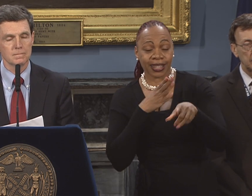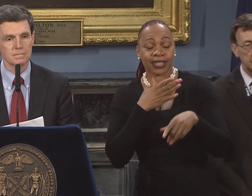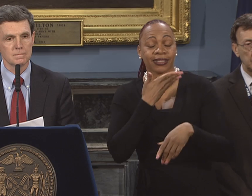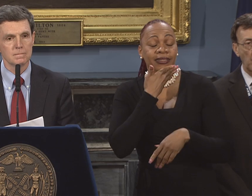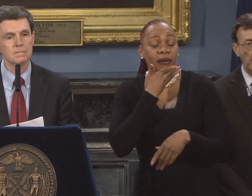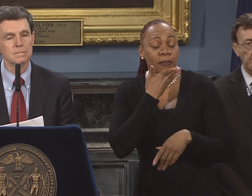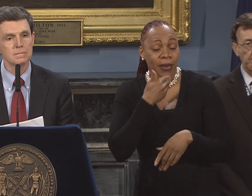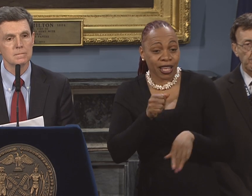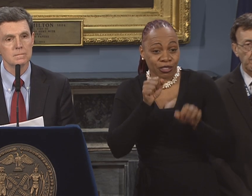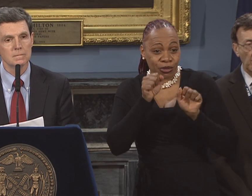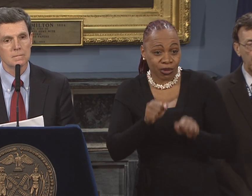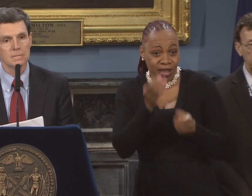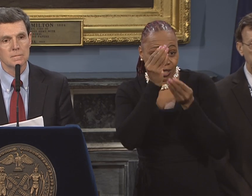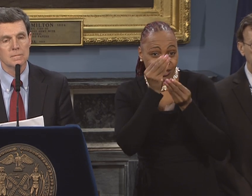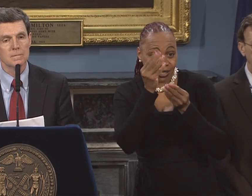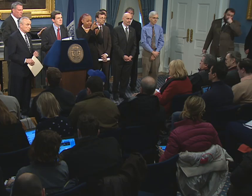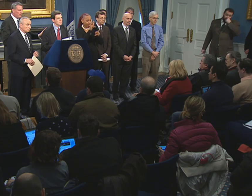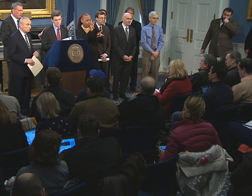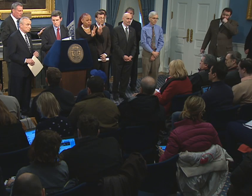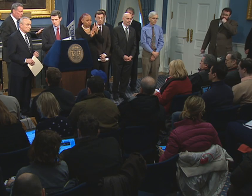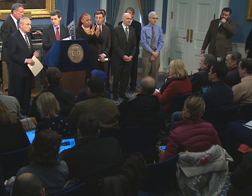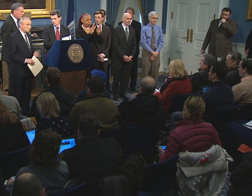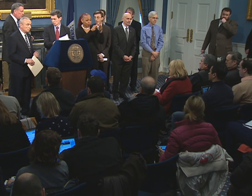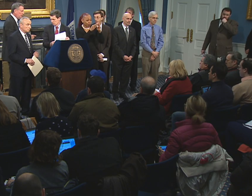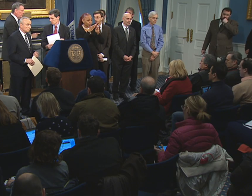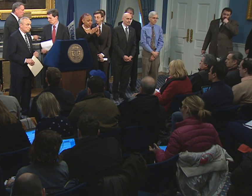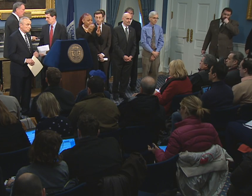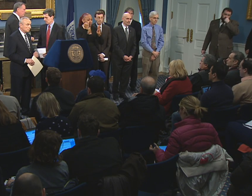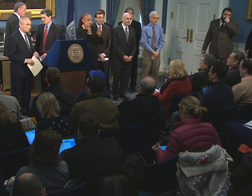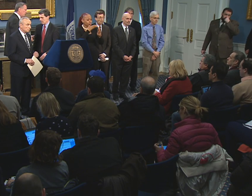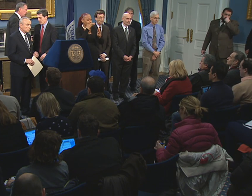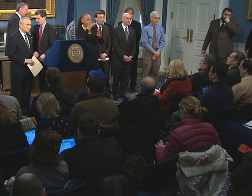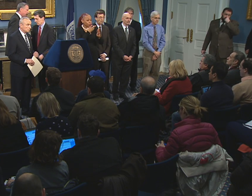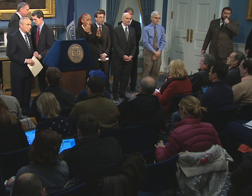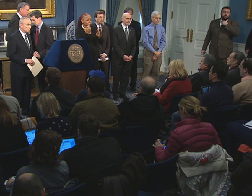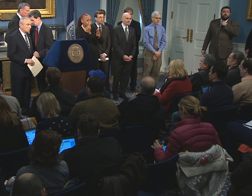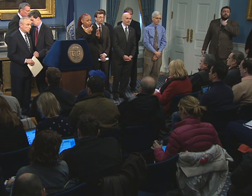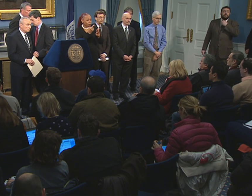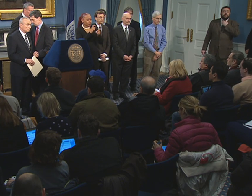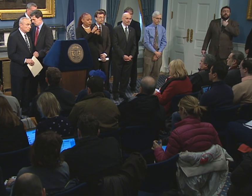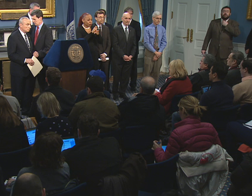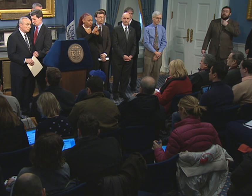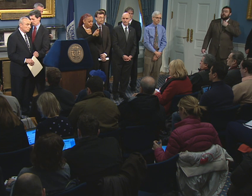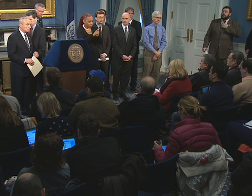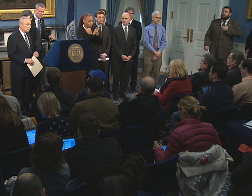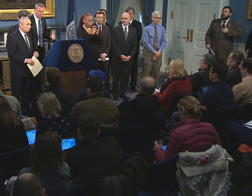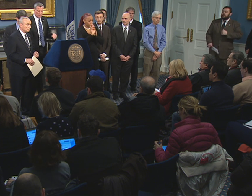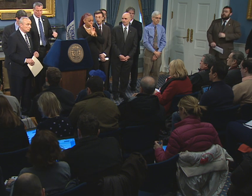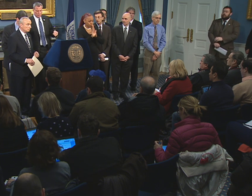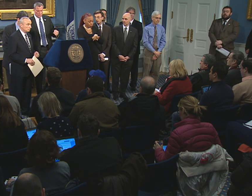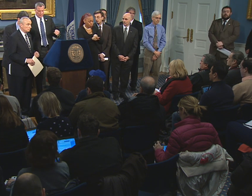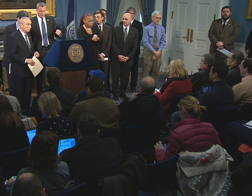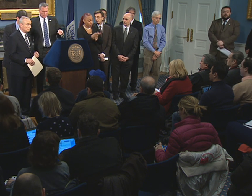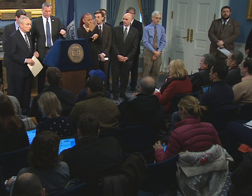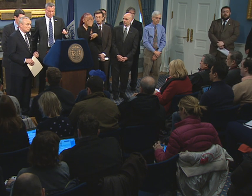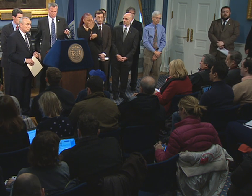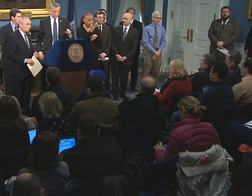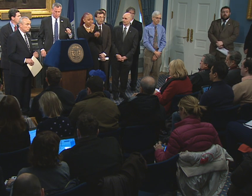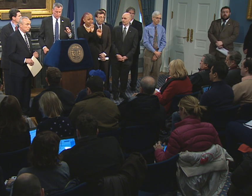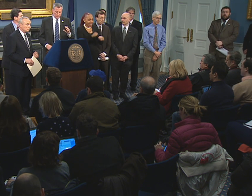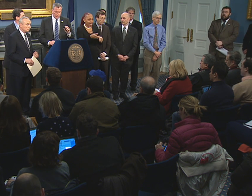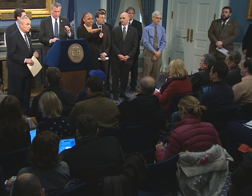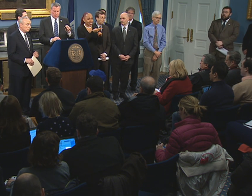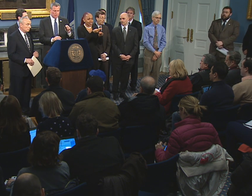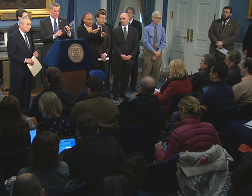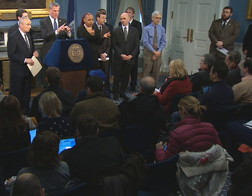that you can tell the people of the city is that if you smell something, to go ahead and report it, because that could have alleviated this